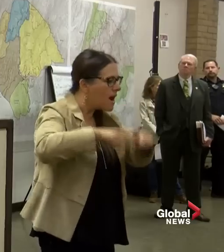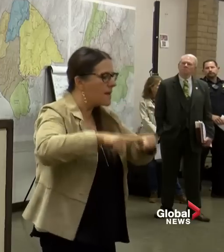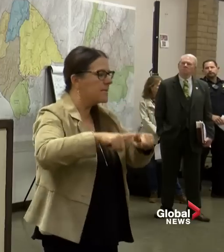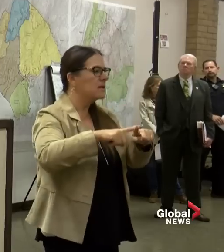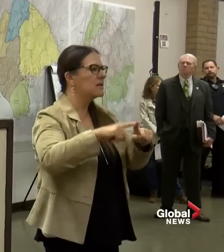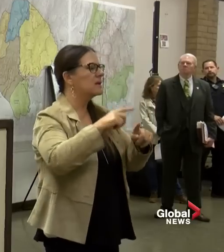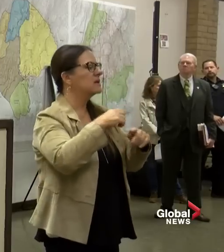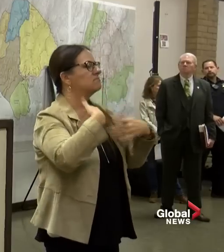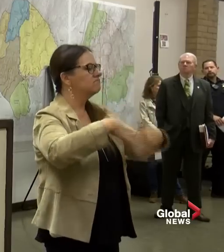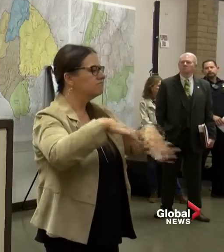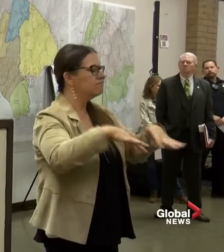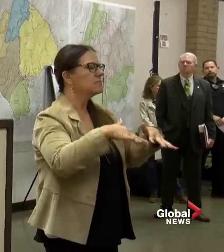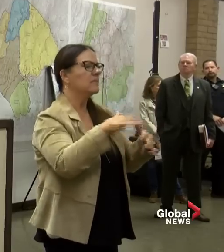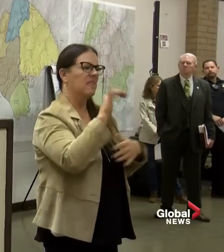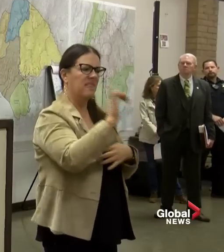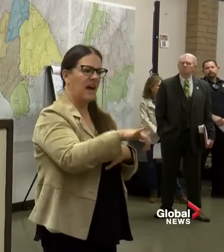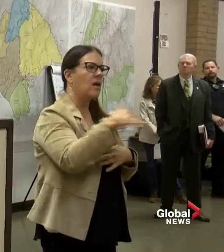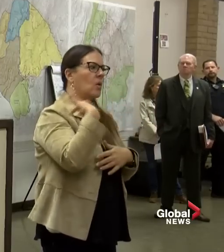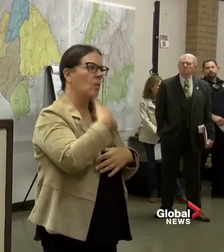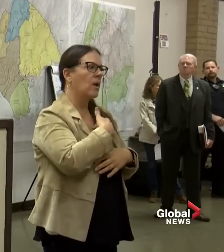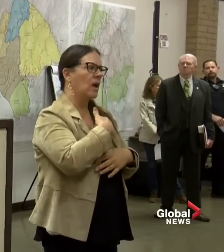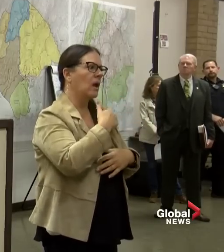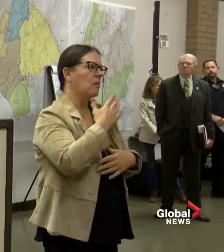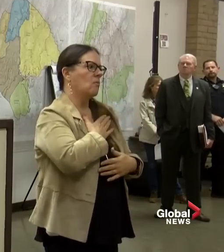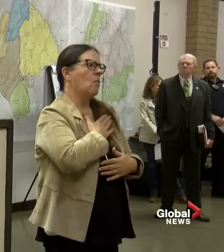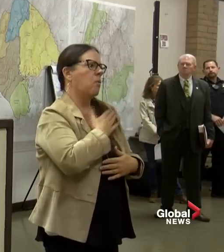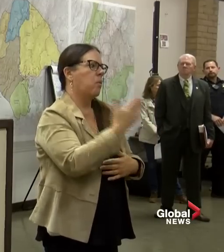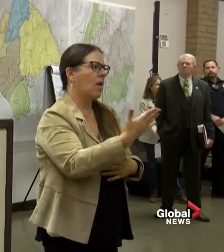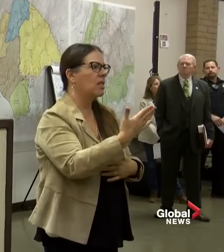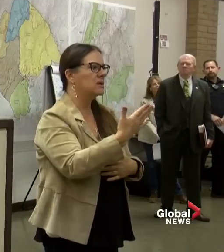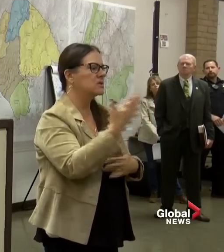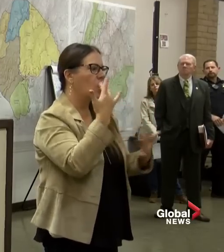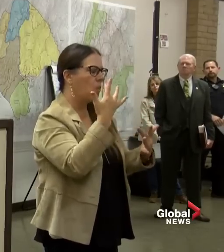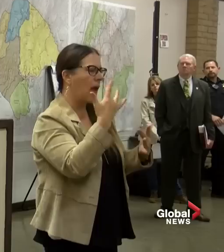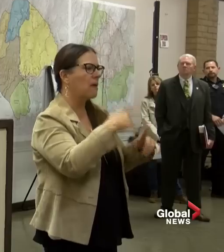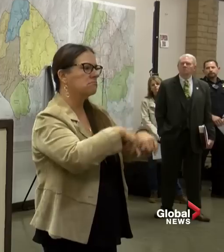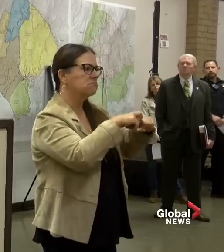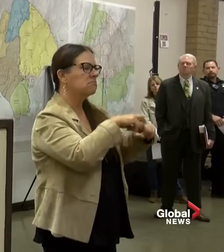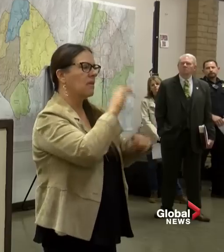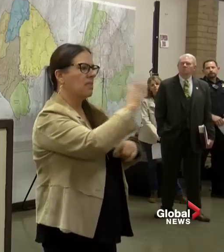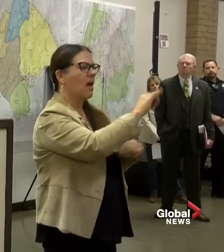dispositive, that we were willing to wait for that long for results.